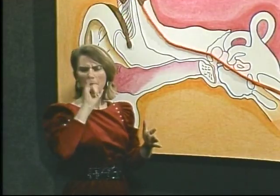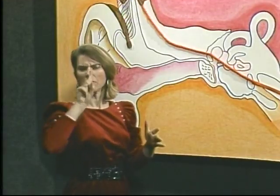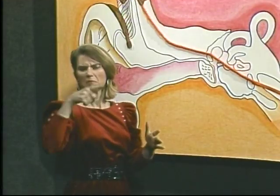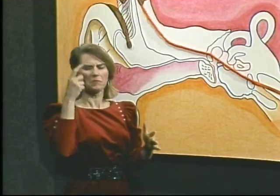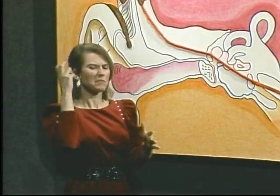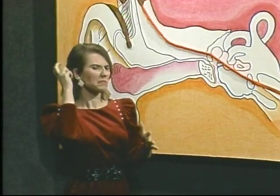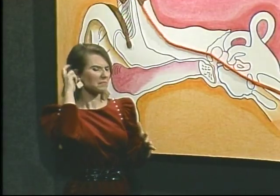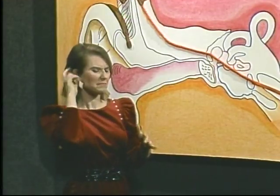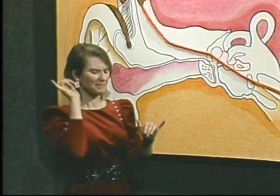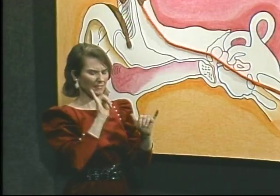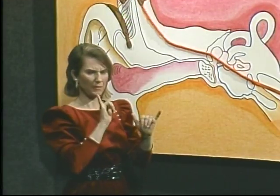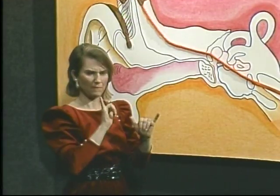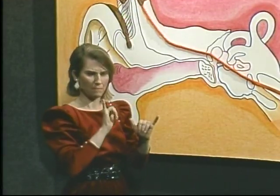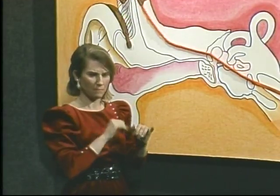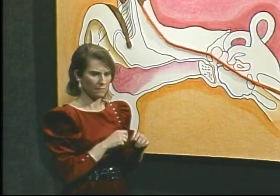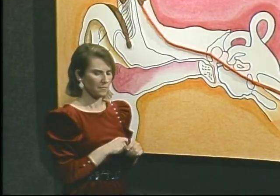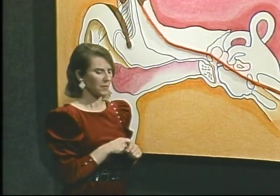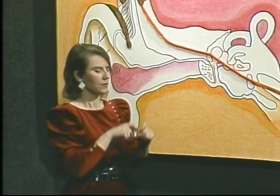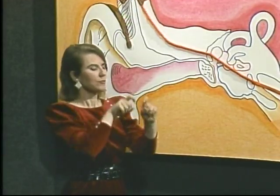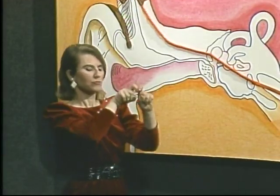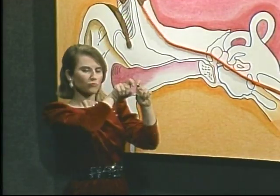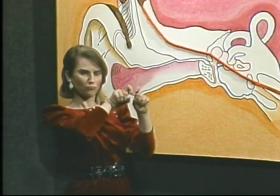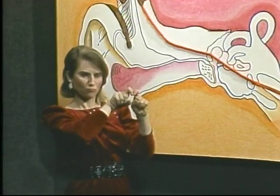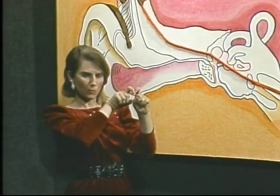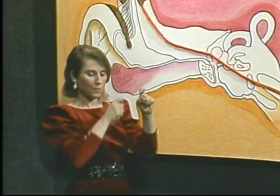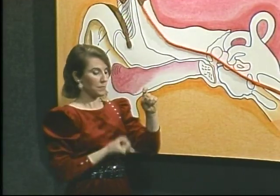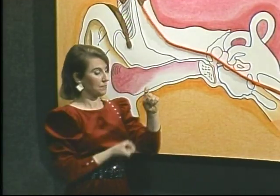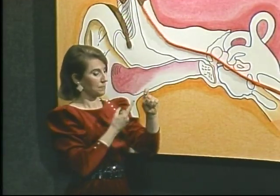This works just the same way as the single-channel electrode.